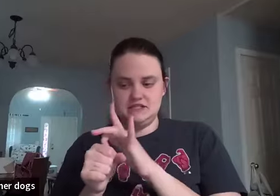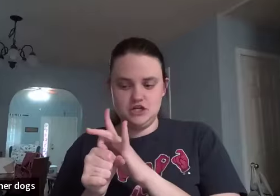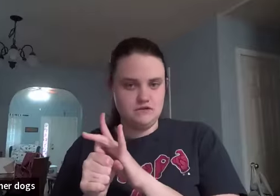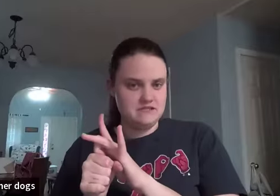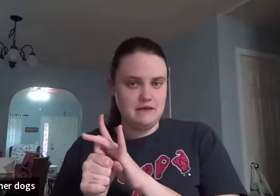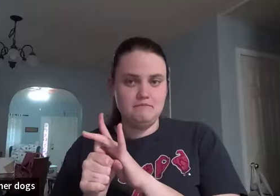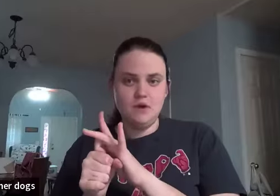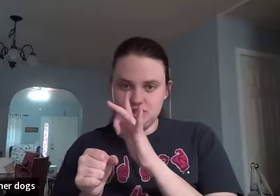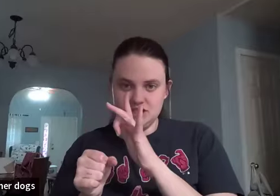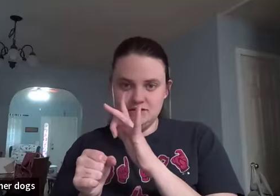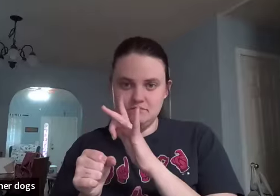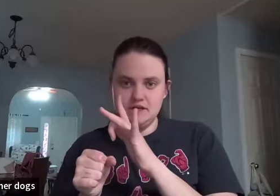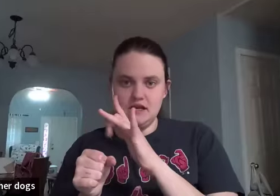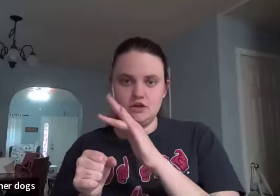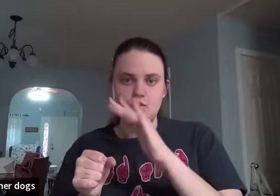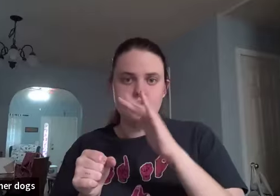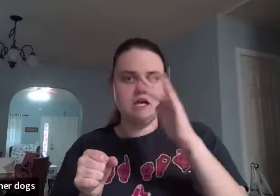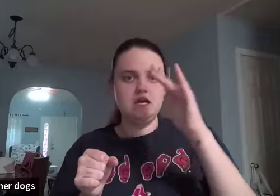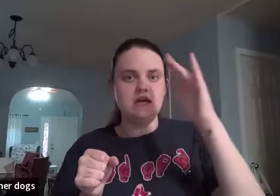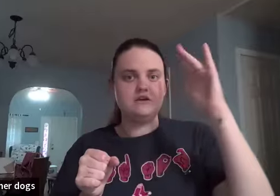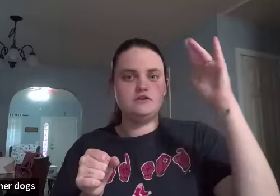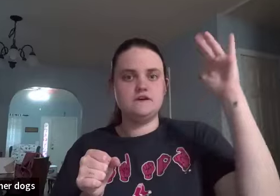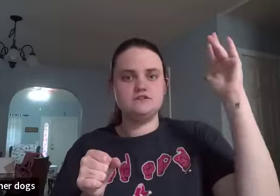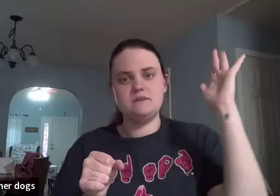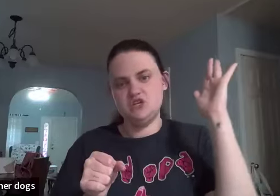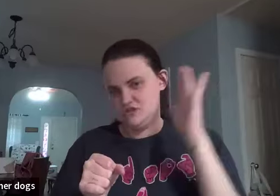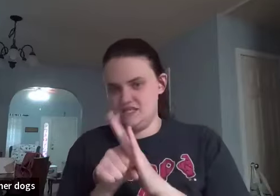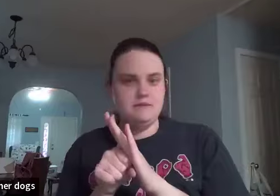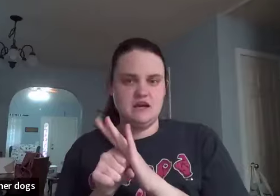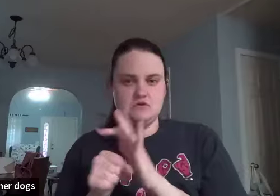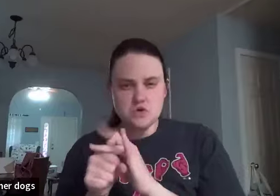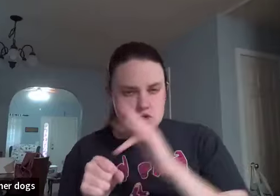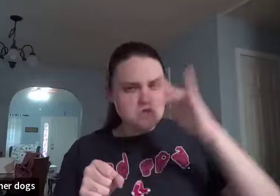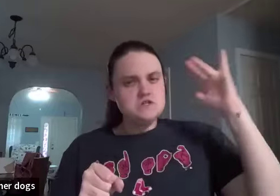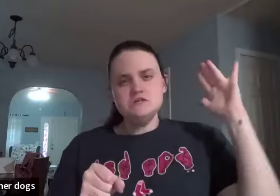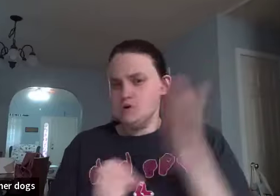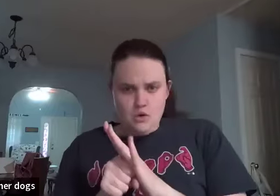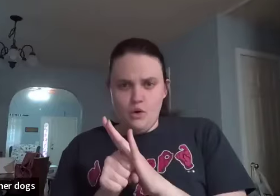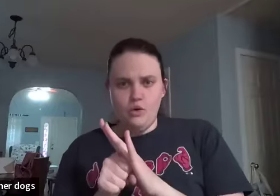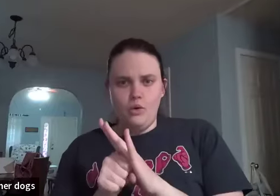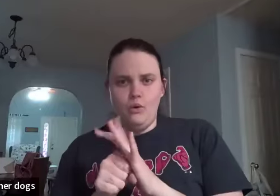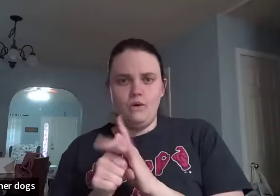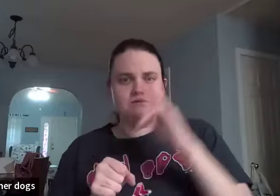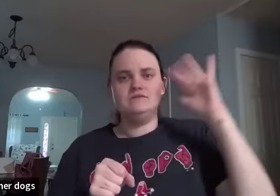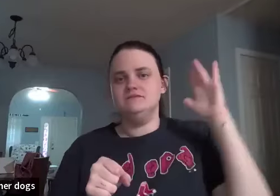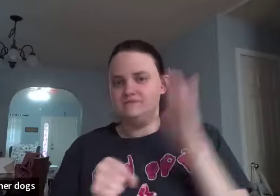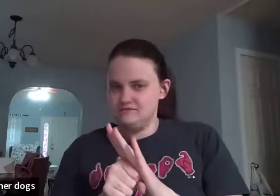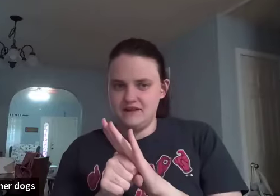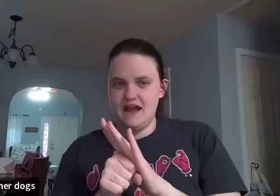it's gonna do the same motion, but now you're gonna wiggle your fingers up and you slam it down. Oh,